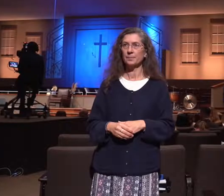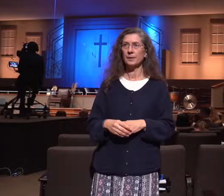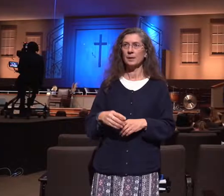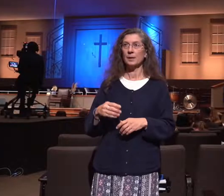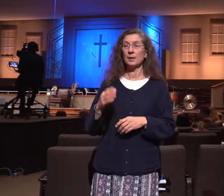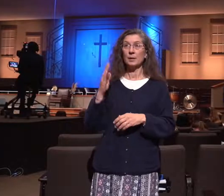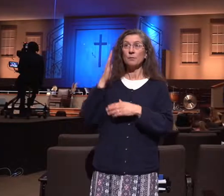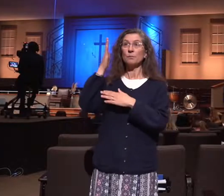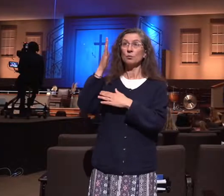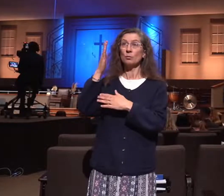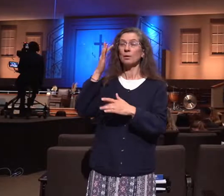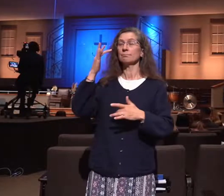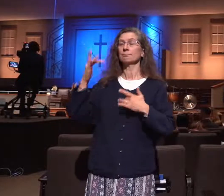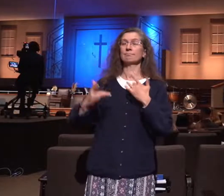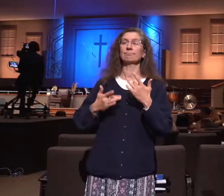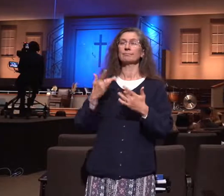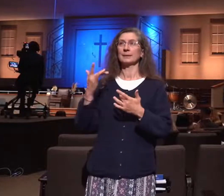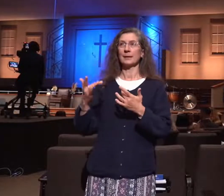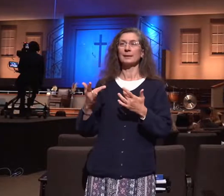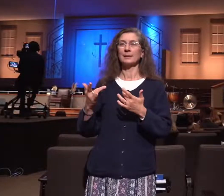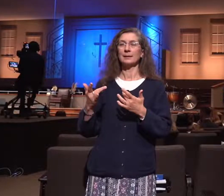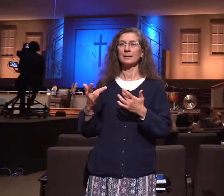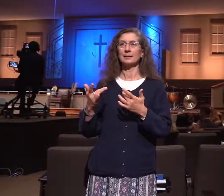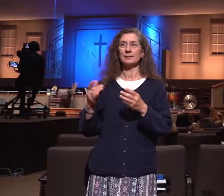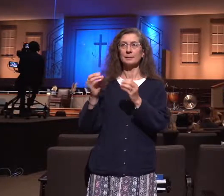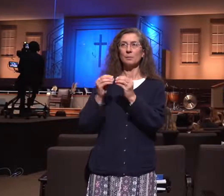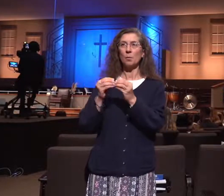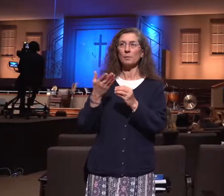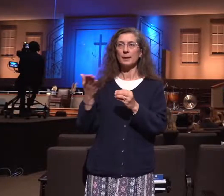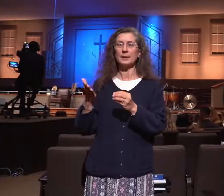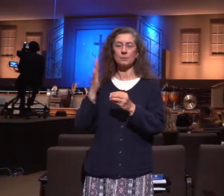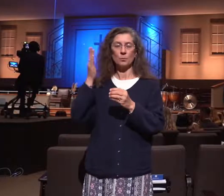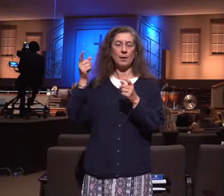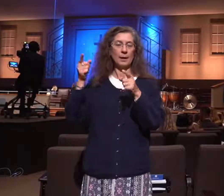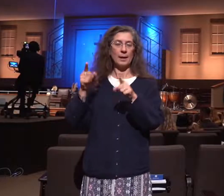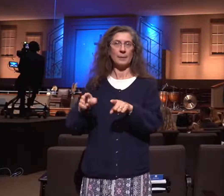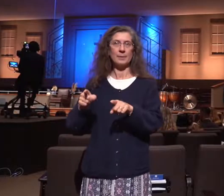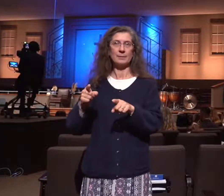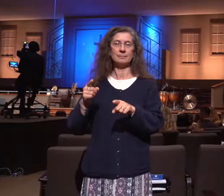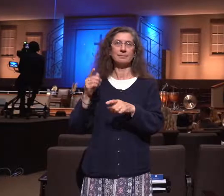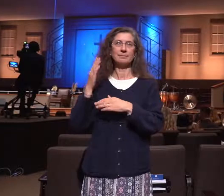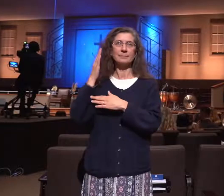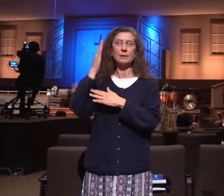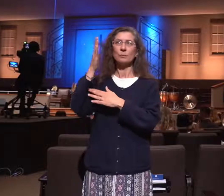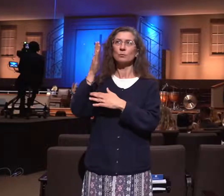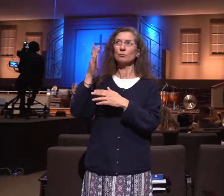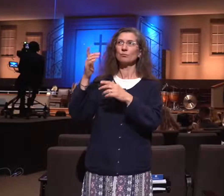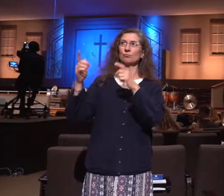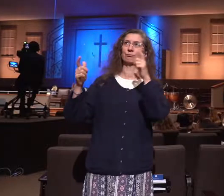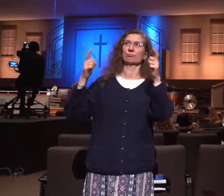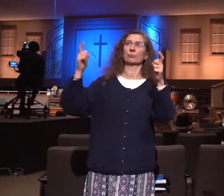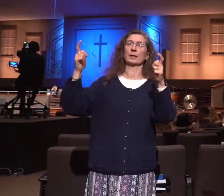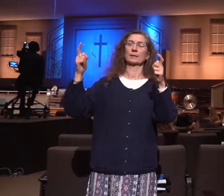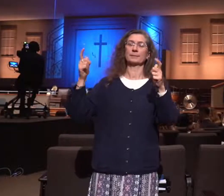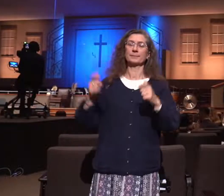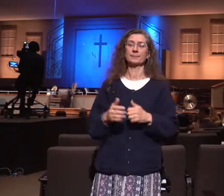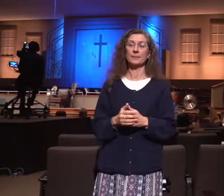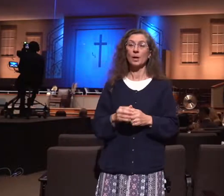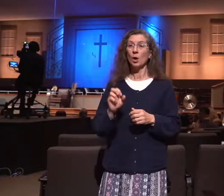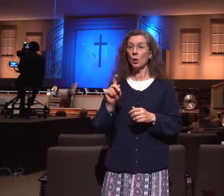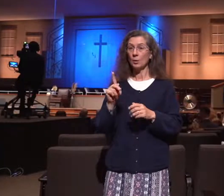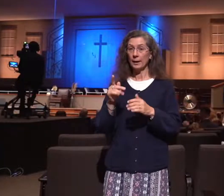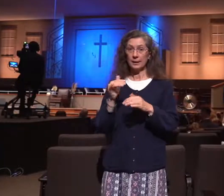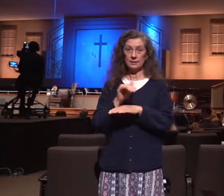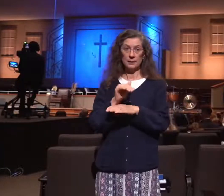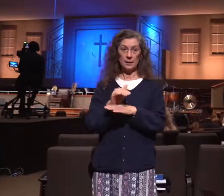amen. And I believe the future is much greater. Open your